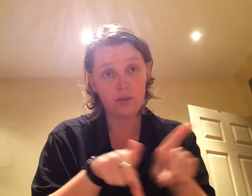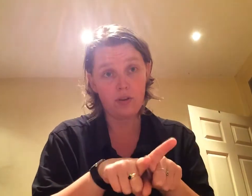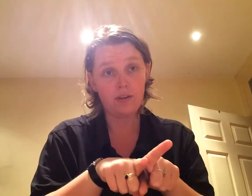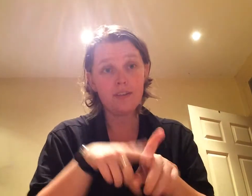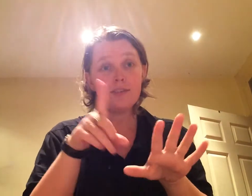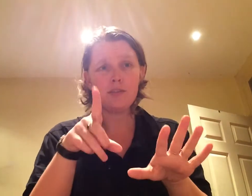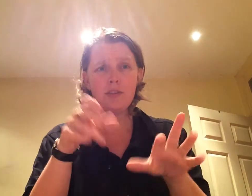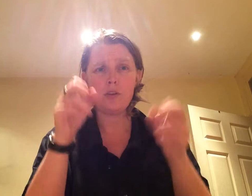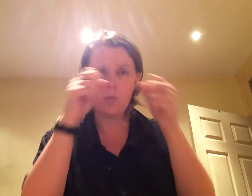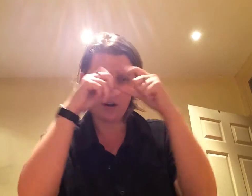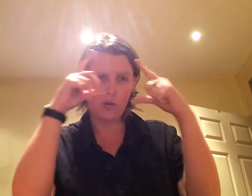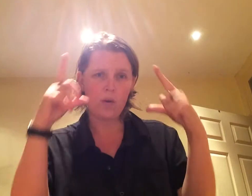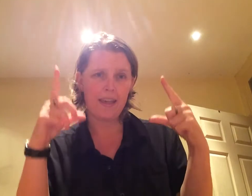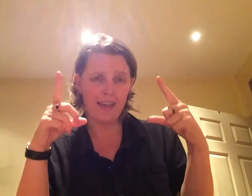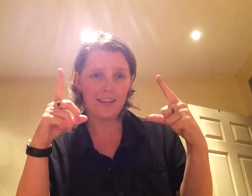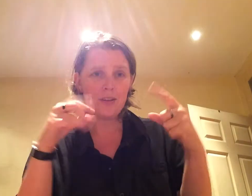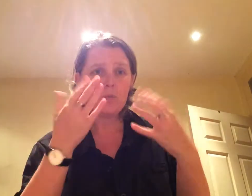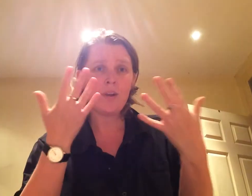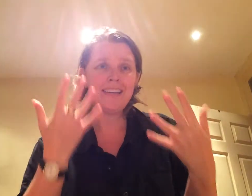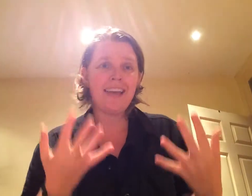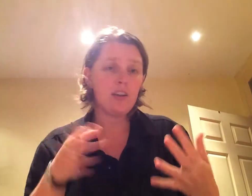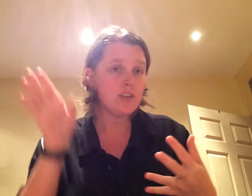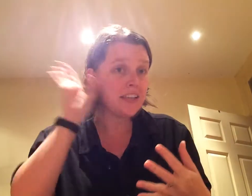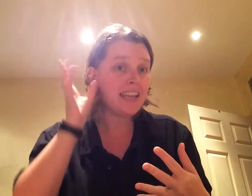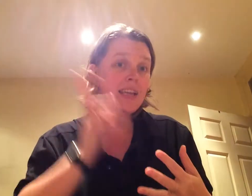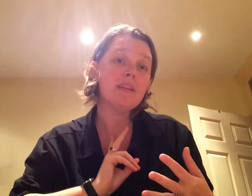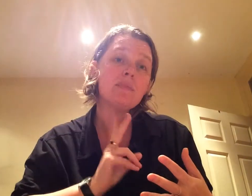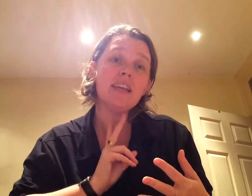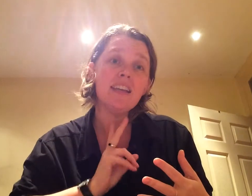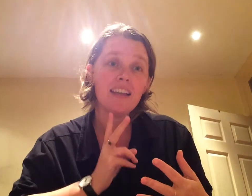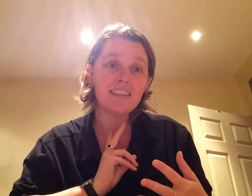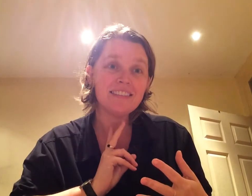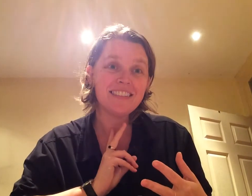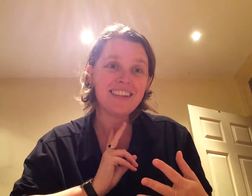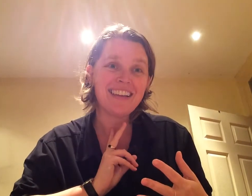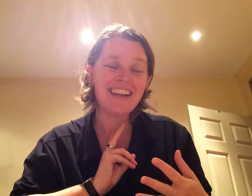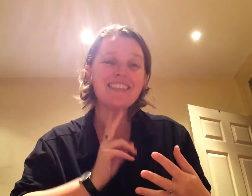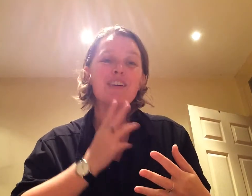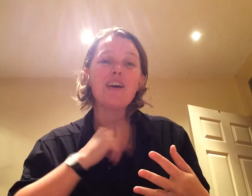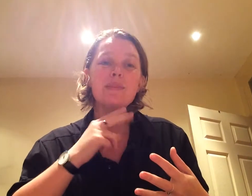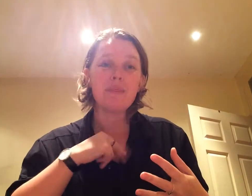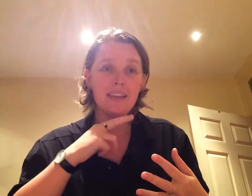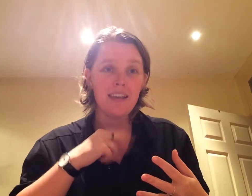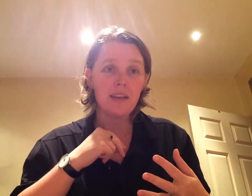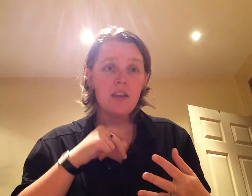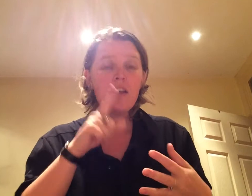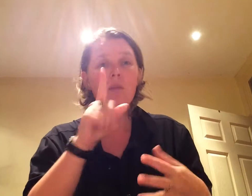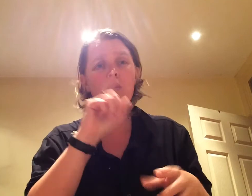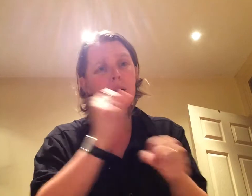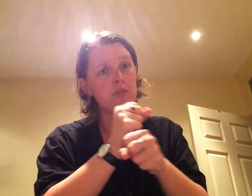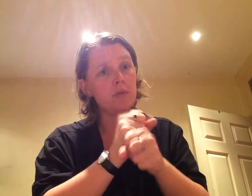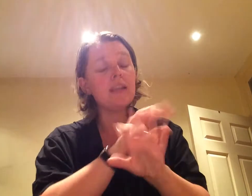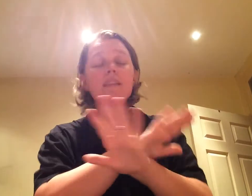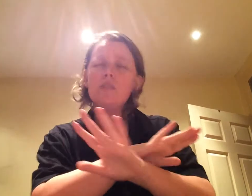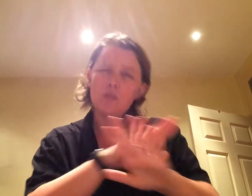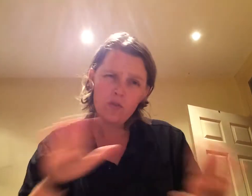also, just so you are aware, right now you can hear me speaking. Okay, so I'm speaking, and what I'm doing is